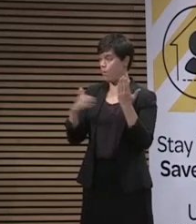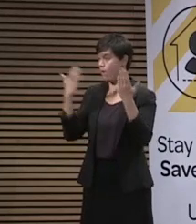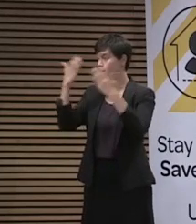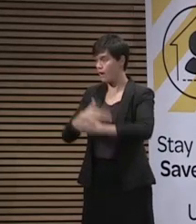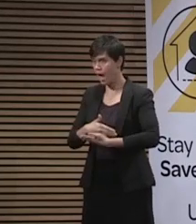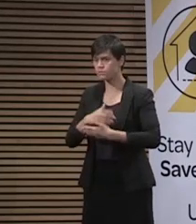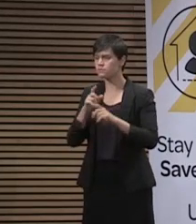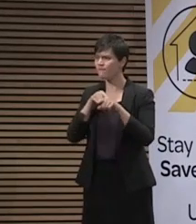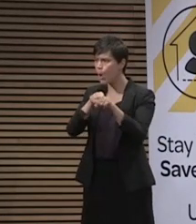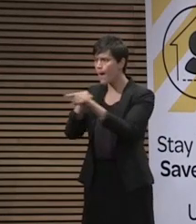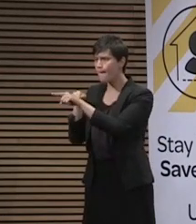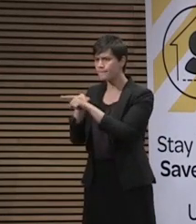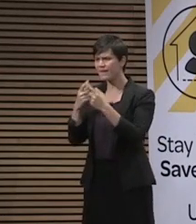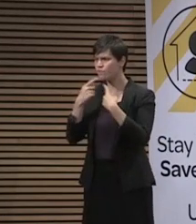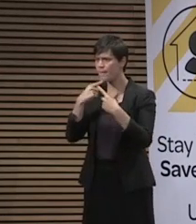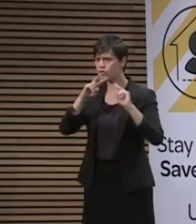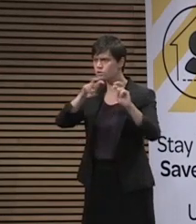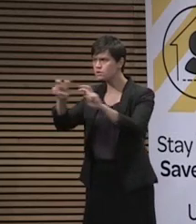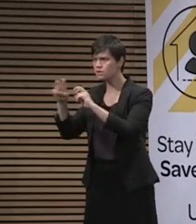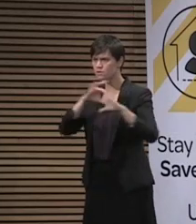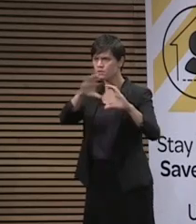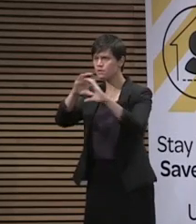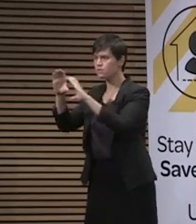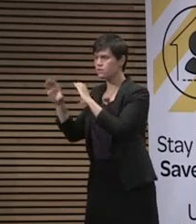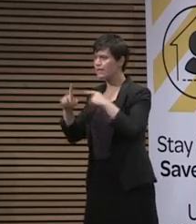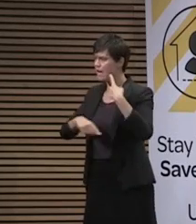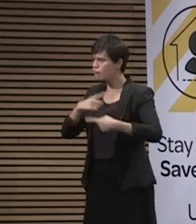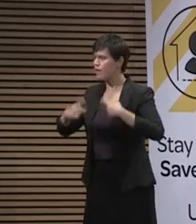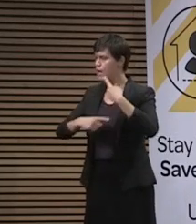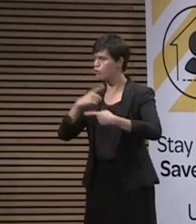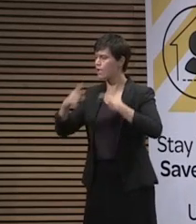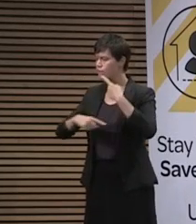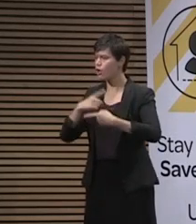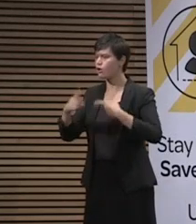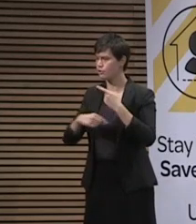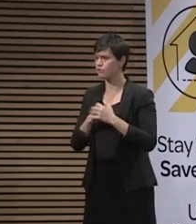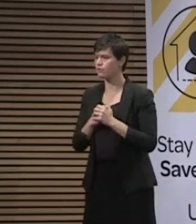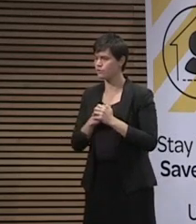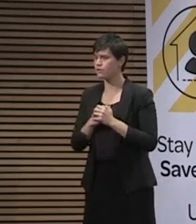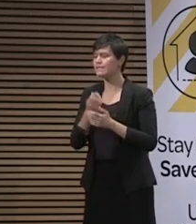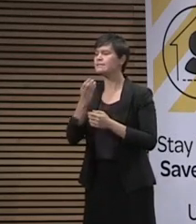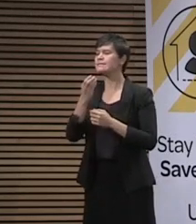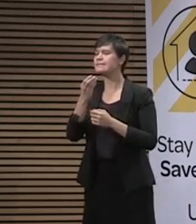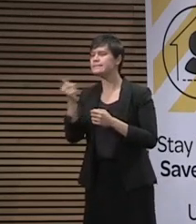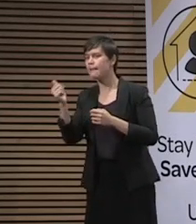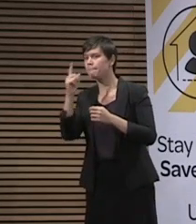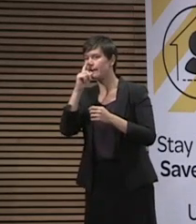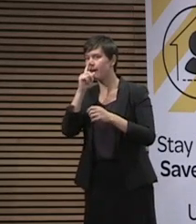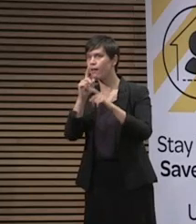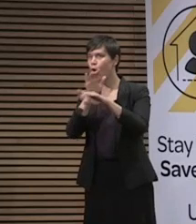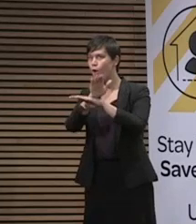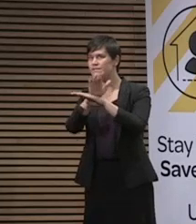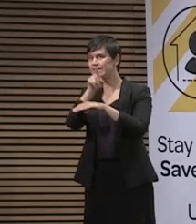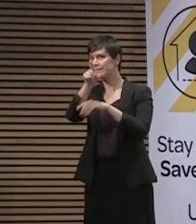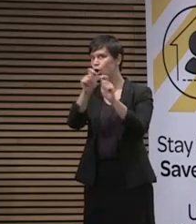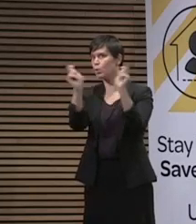will check in on that. But they are continuing to liaise. In many cases, of course, you'll be aware of some of the international reporting around the difficulty of some of